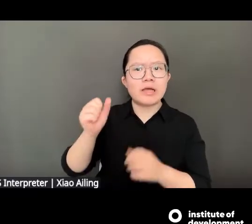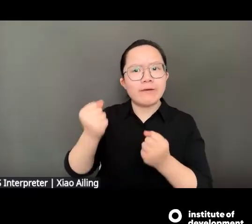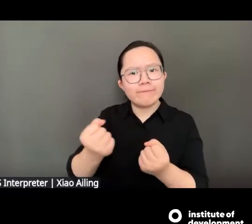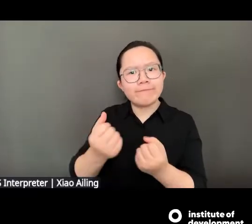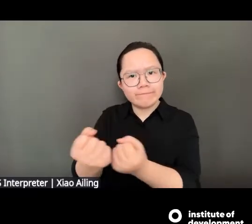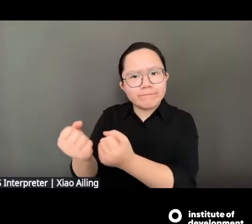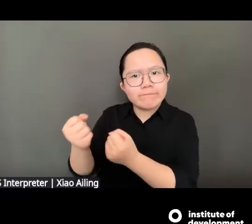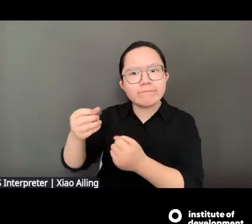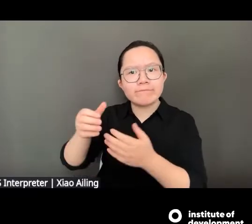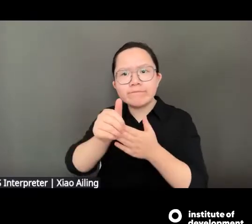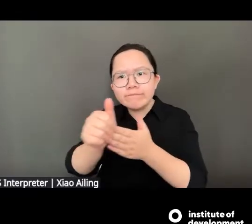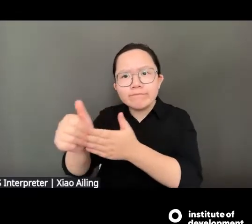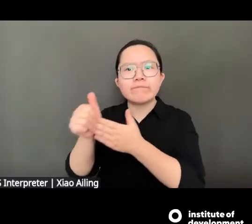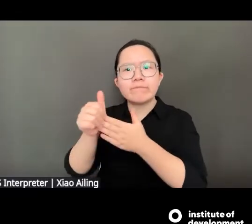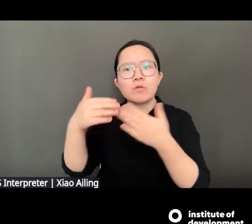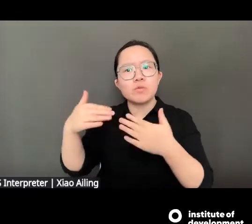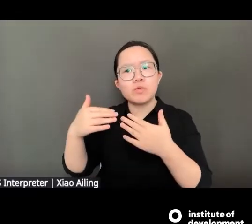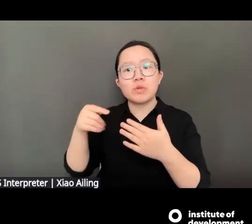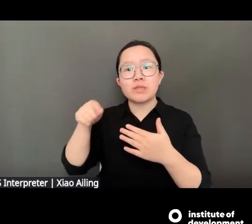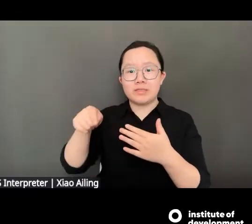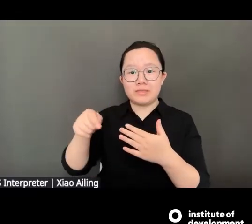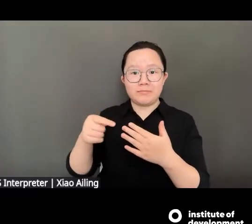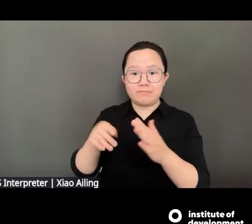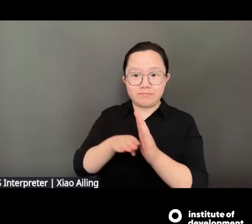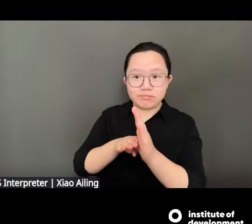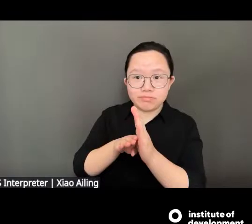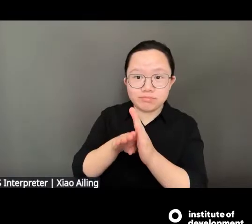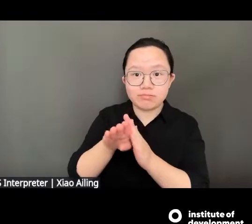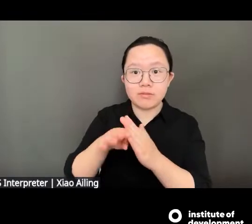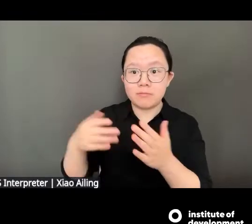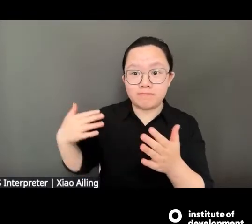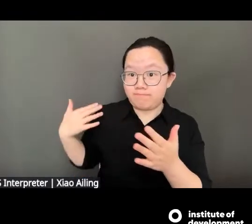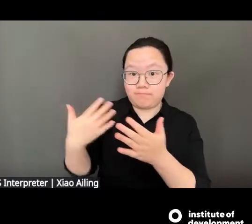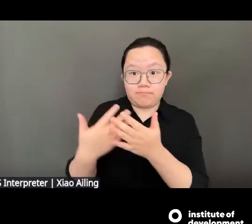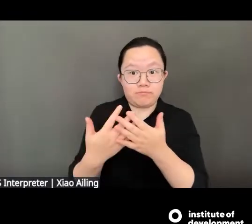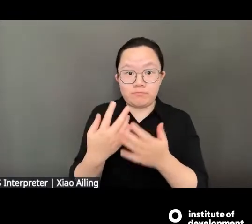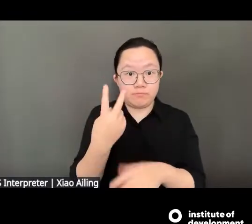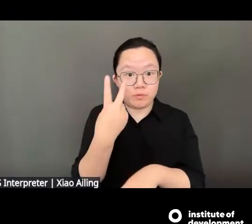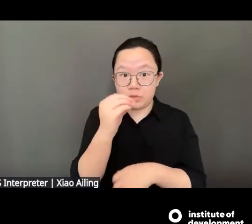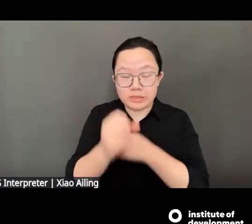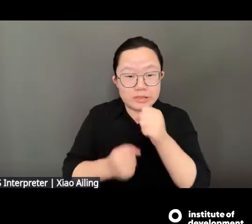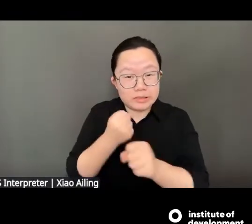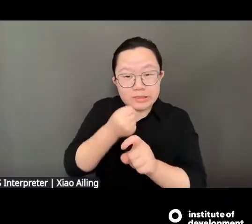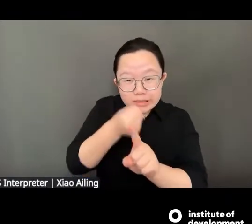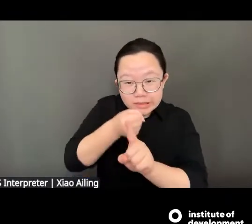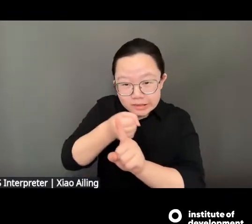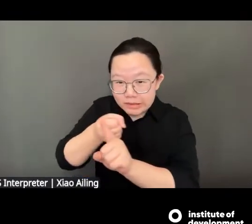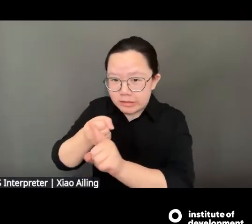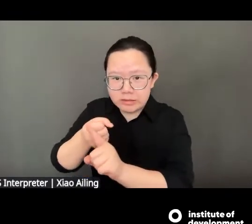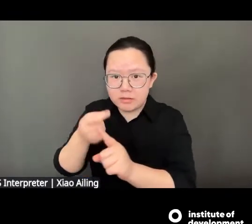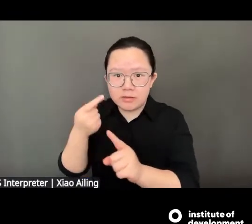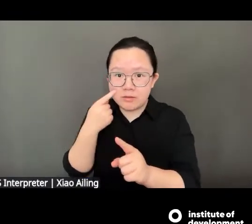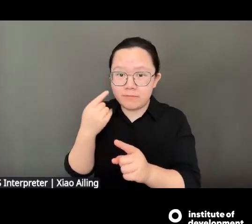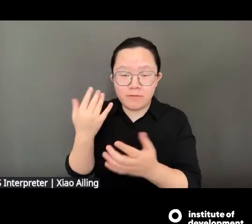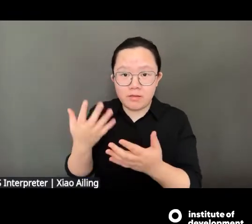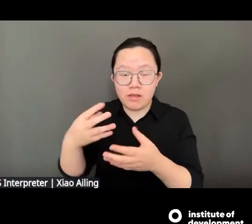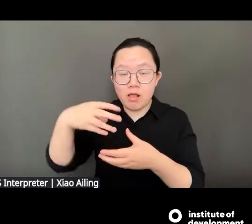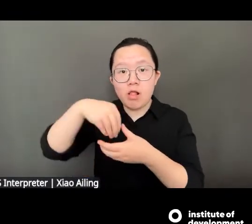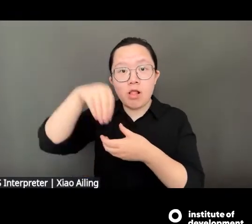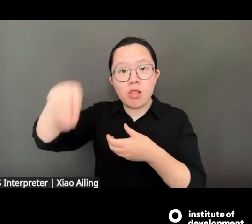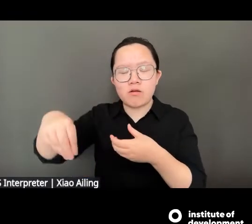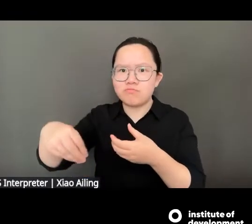principle across, mainstream development rather than a focused and funded,